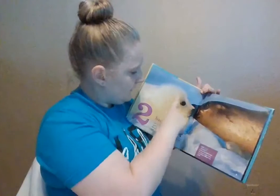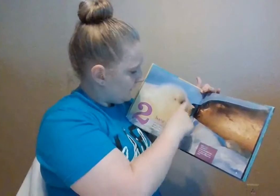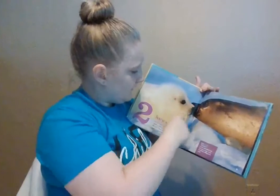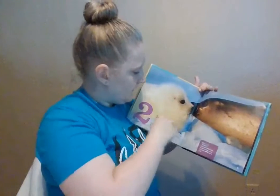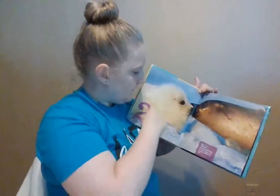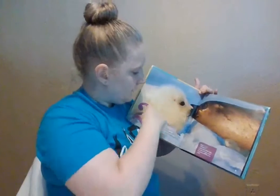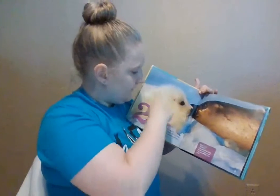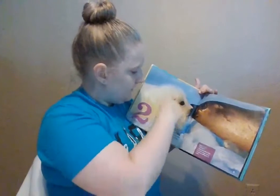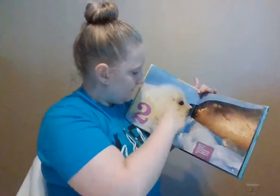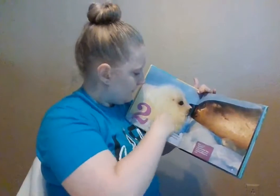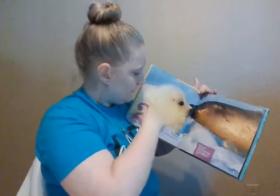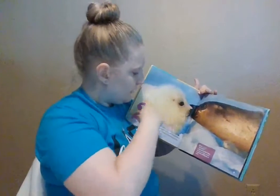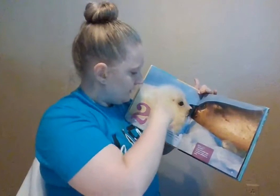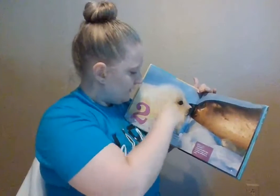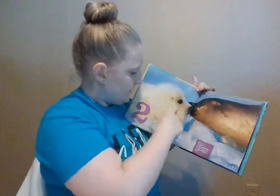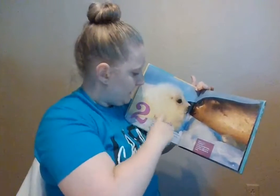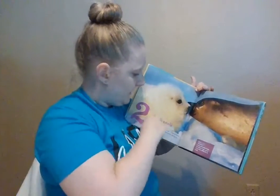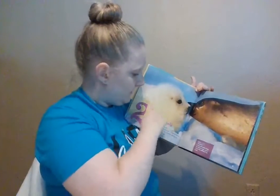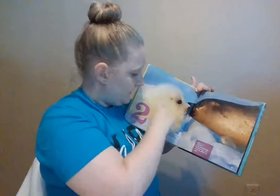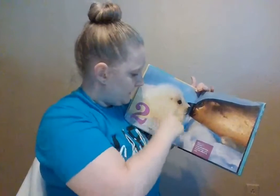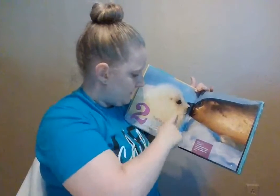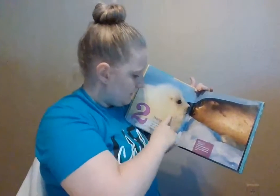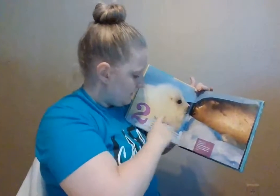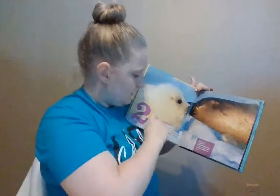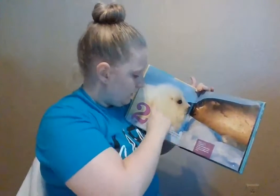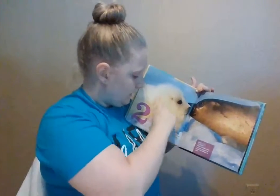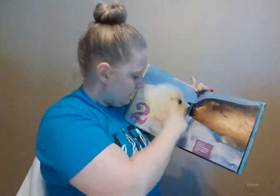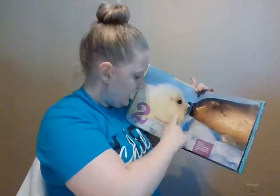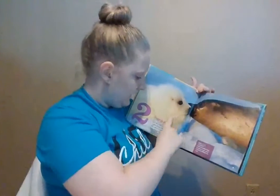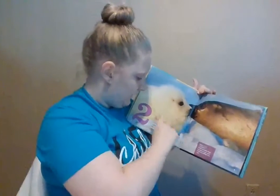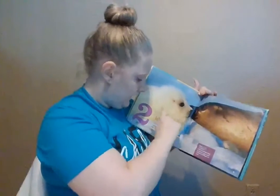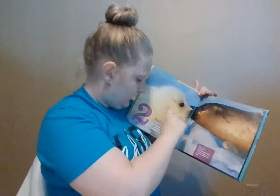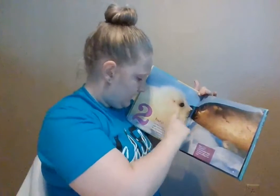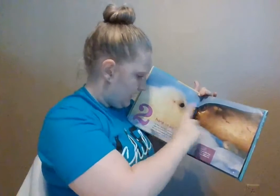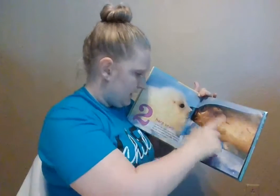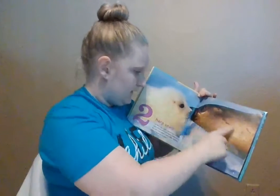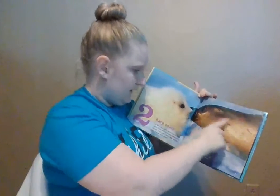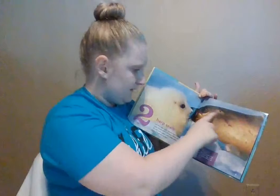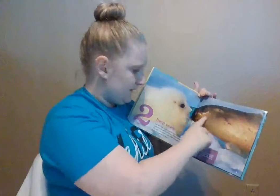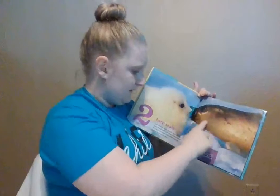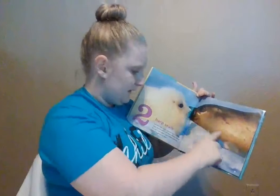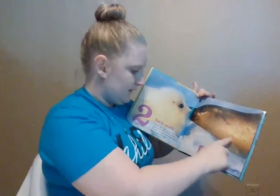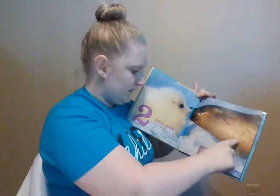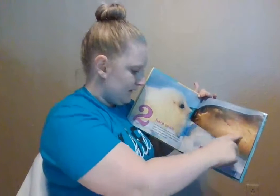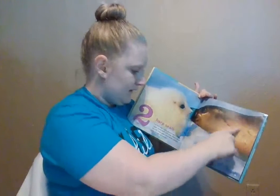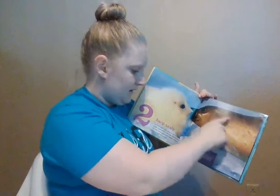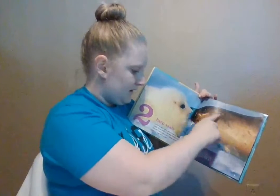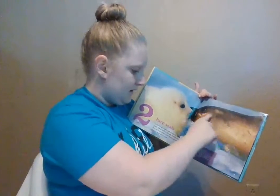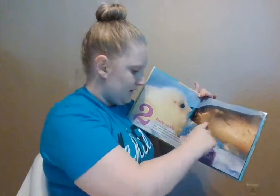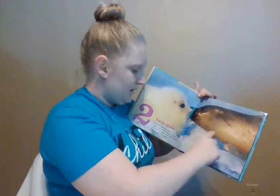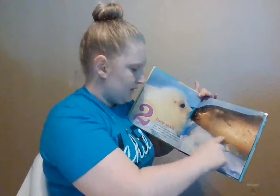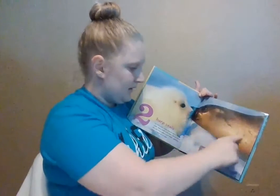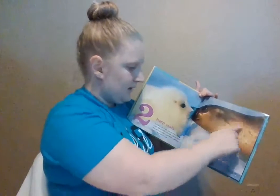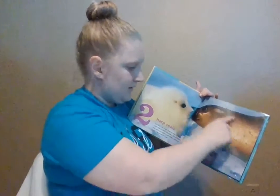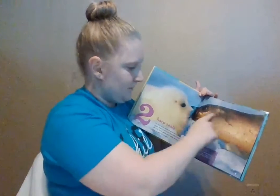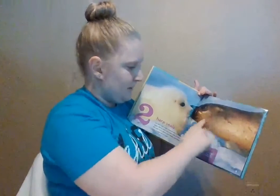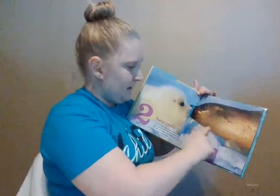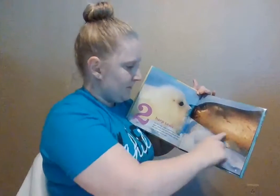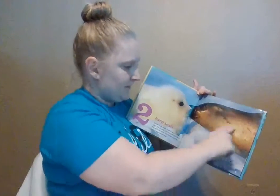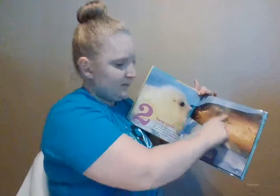is the pup or baby, and this is the mama